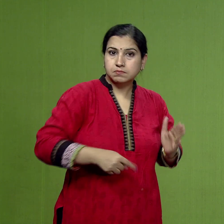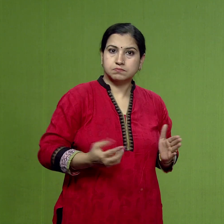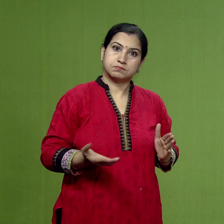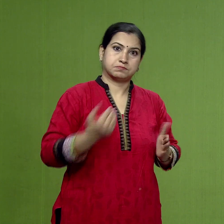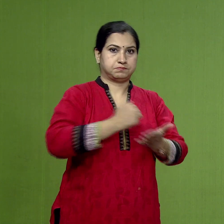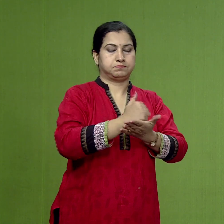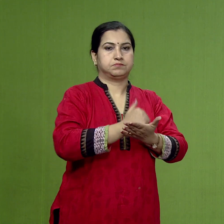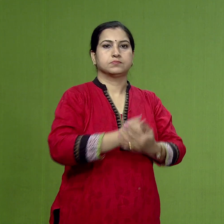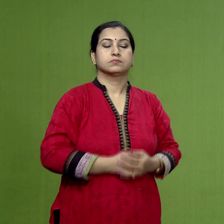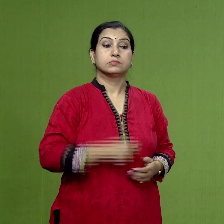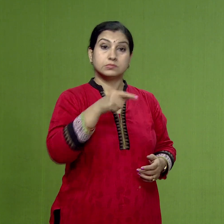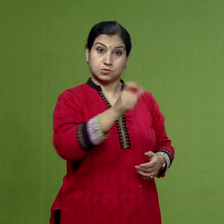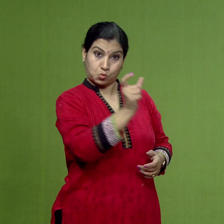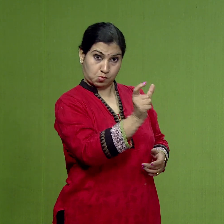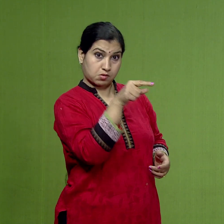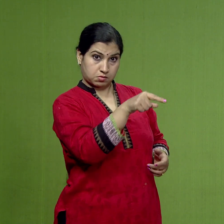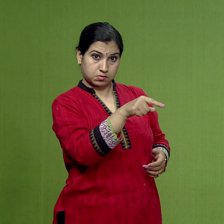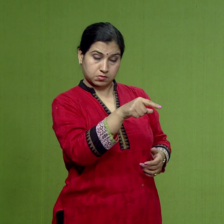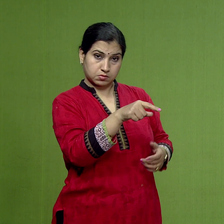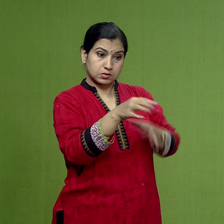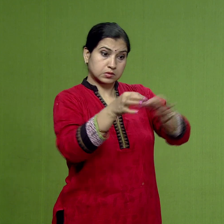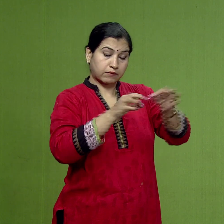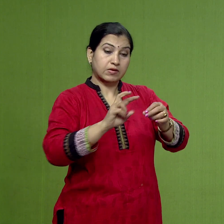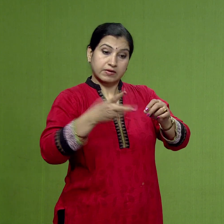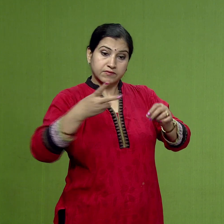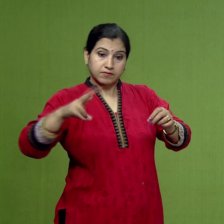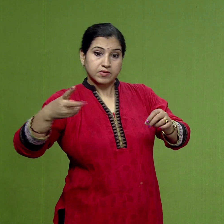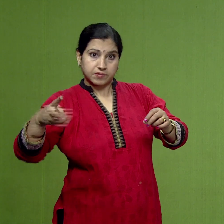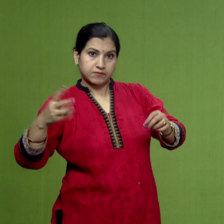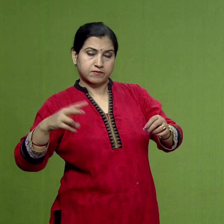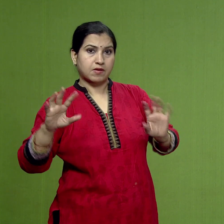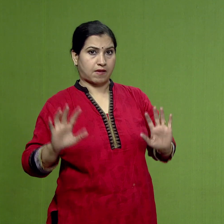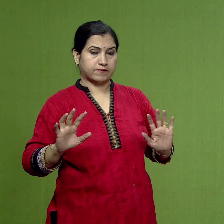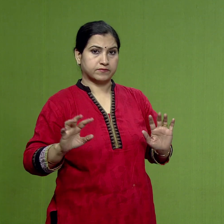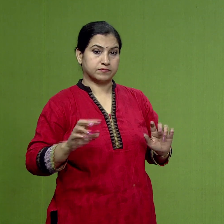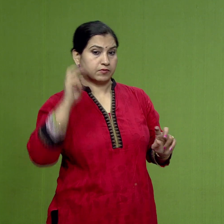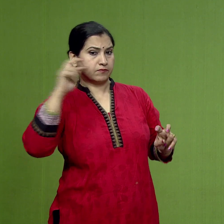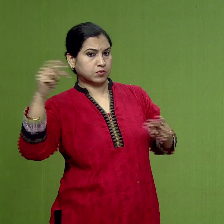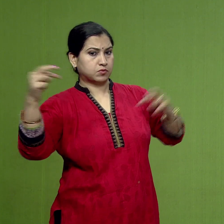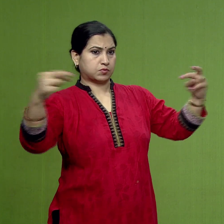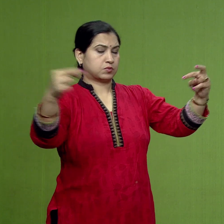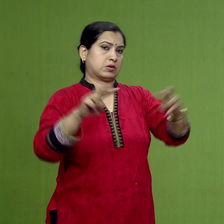This term has been defined differently in different contexts.